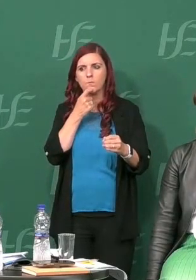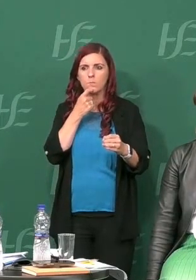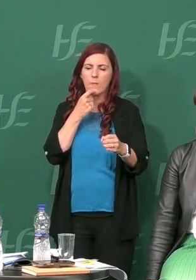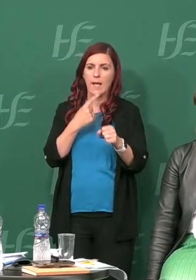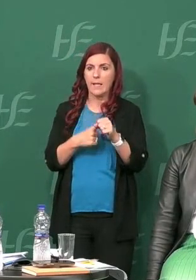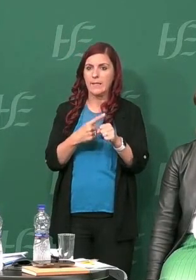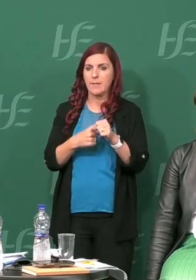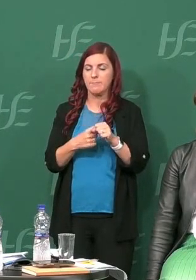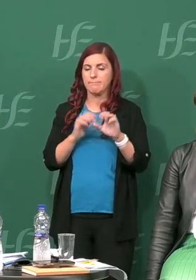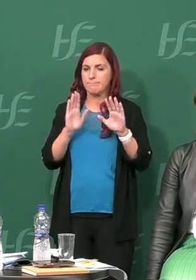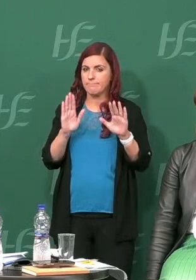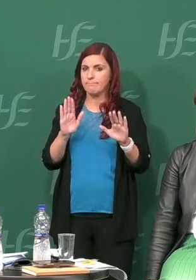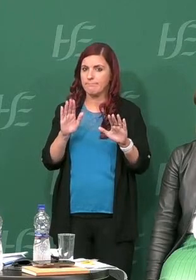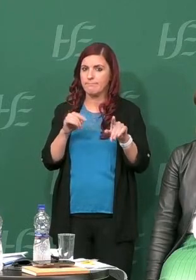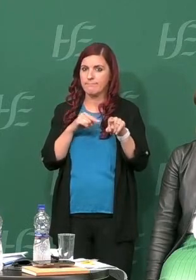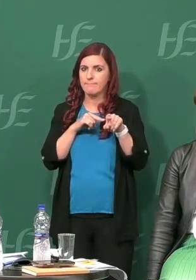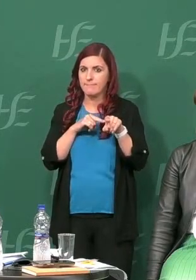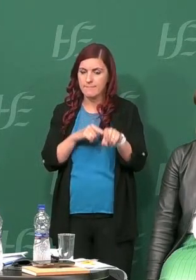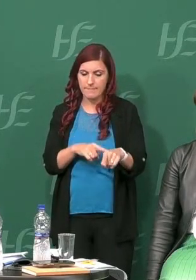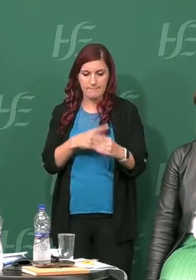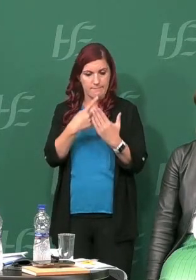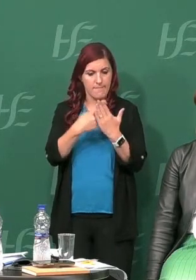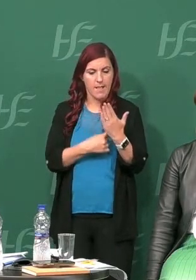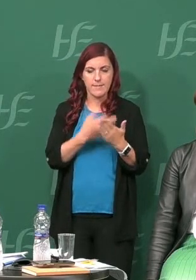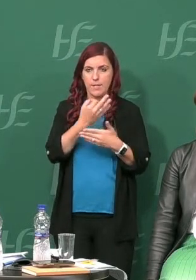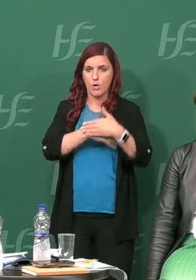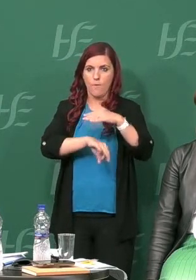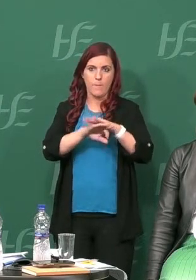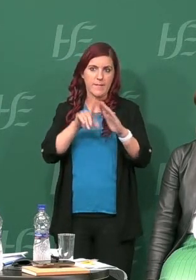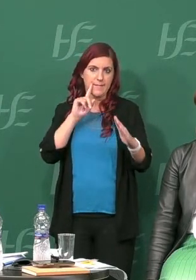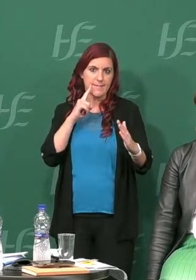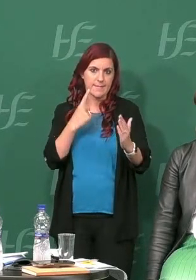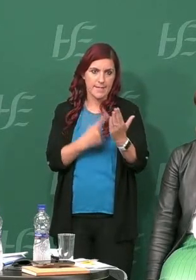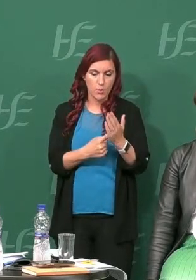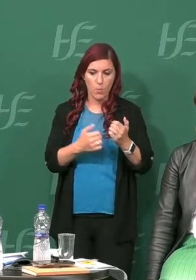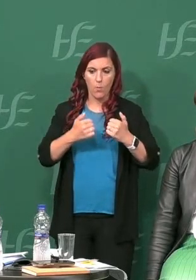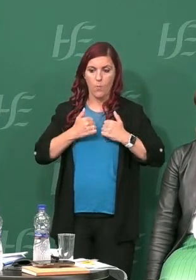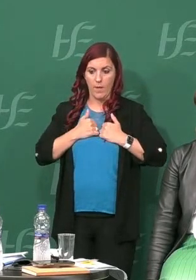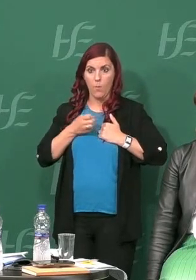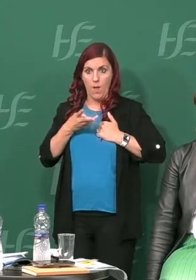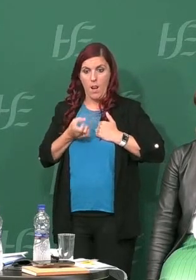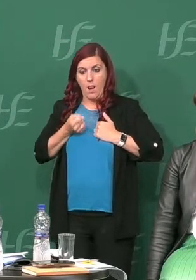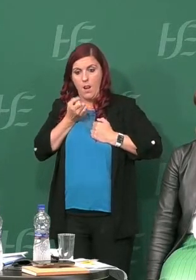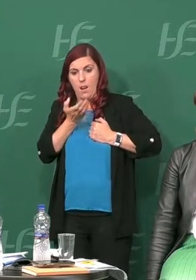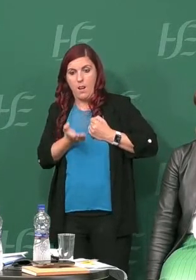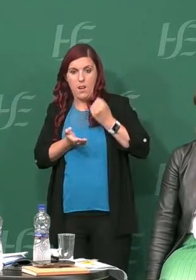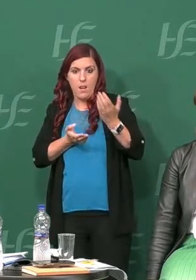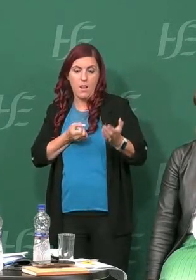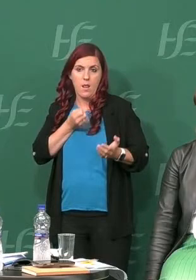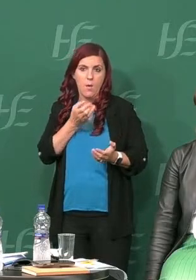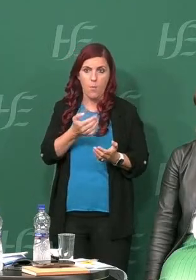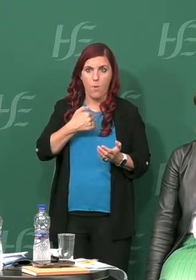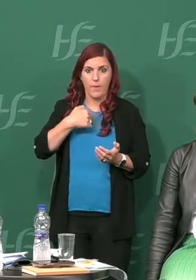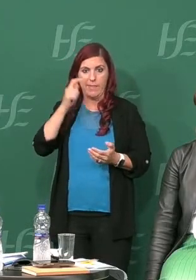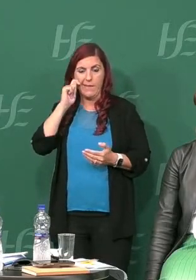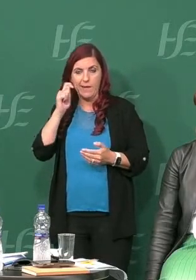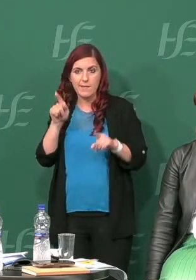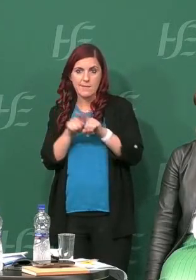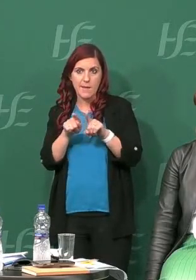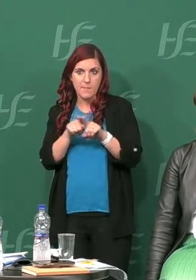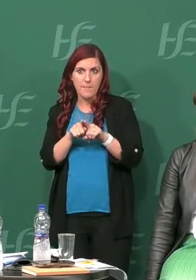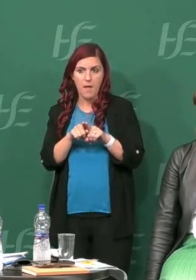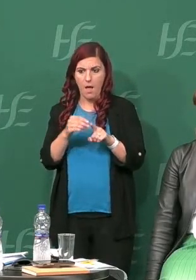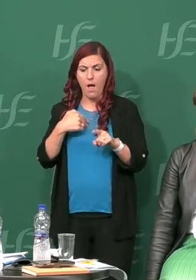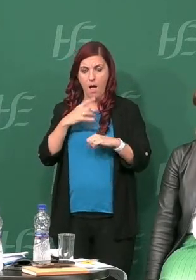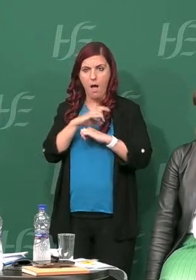again, just to make the point, ultimately policy decisions for government. We will give our input into it and our advice where we're at right now. Our hospitals are